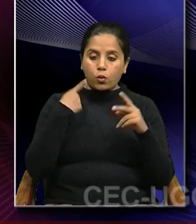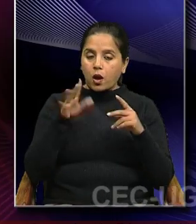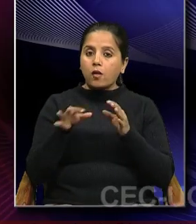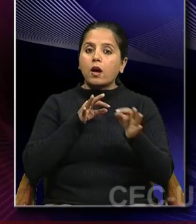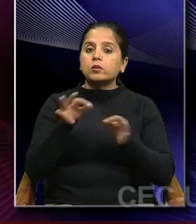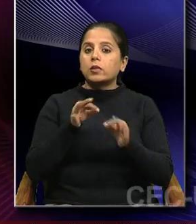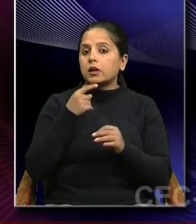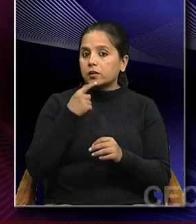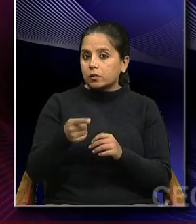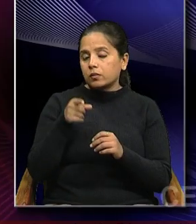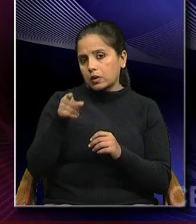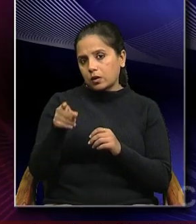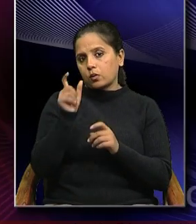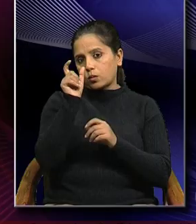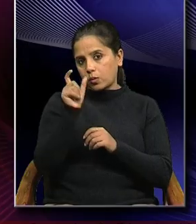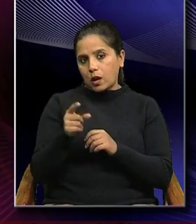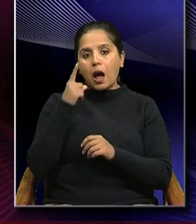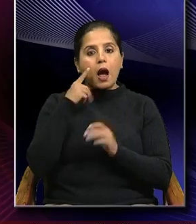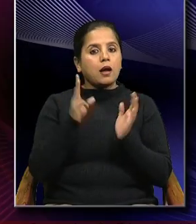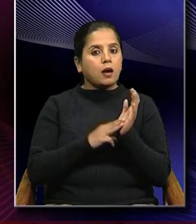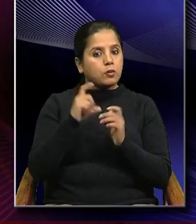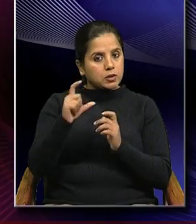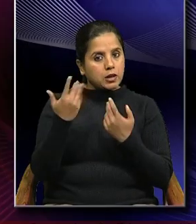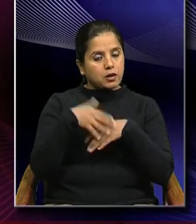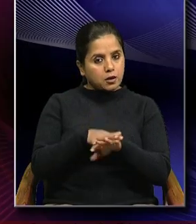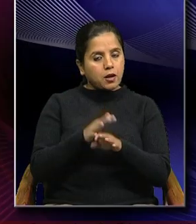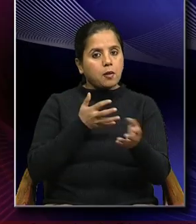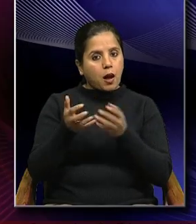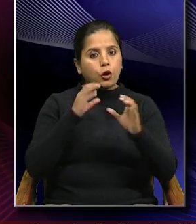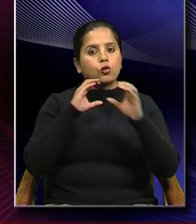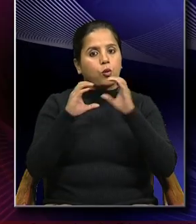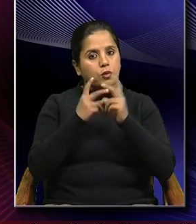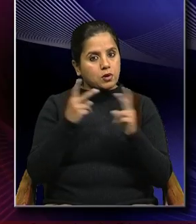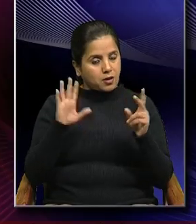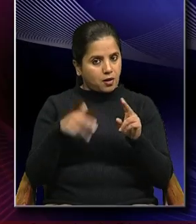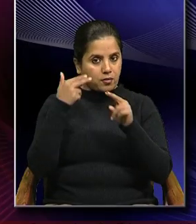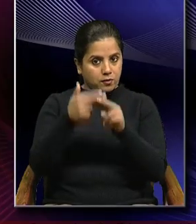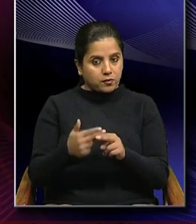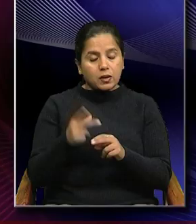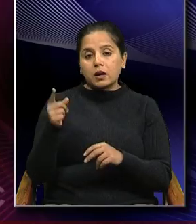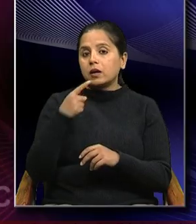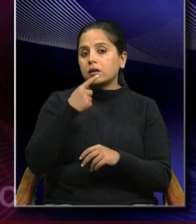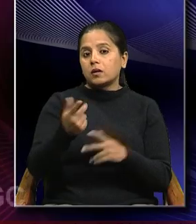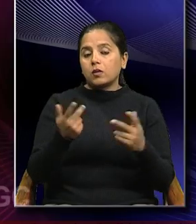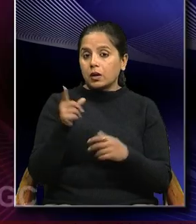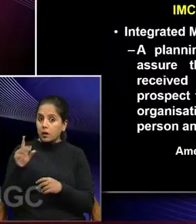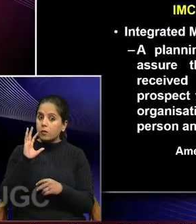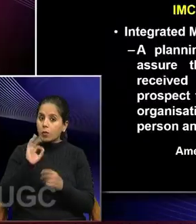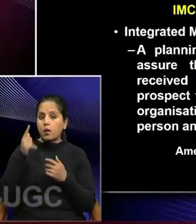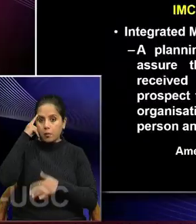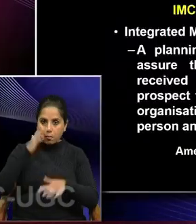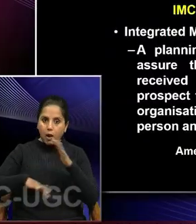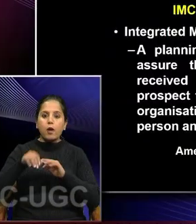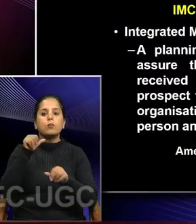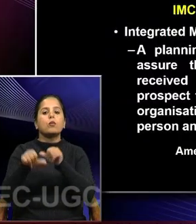defined this term IMC, that is integrated marketing communication. And it says that it is actually a planning